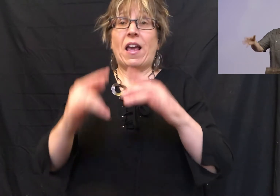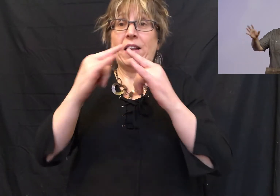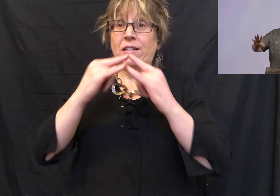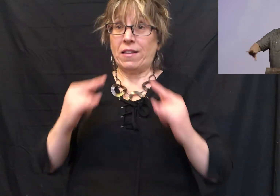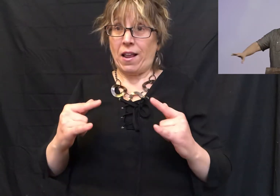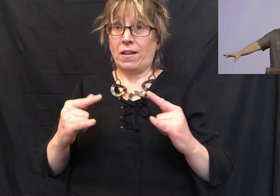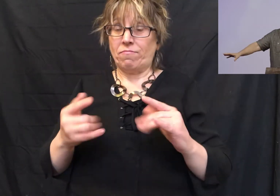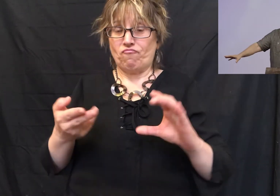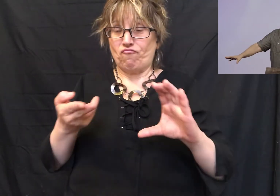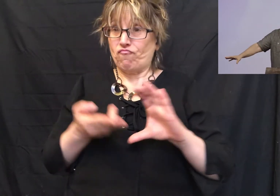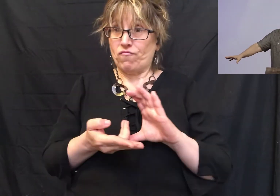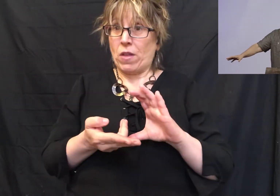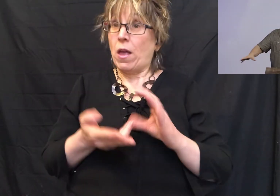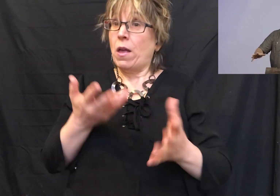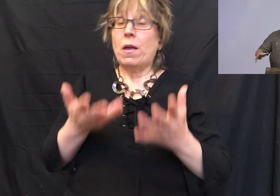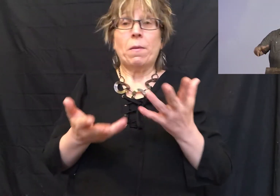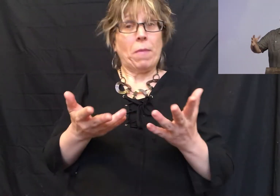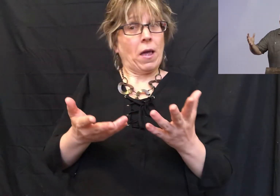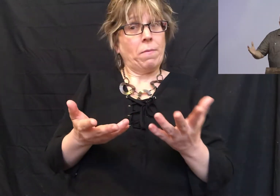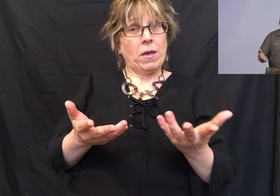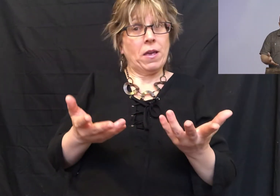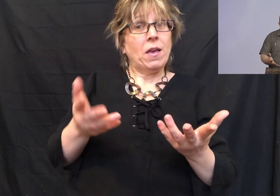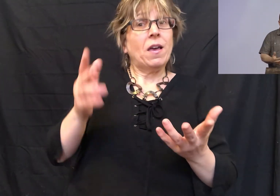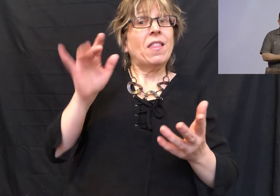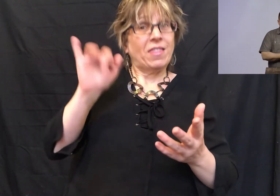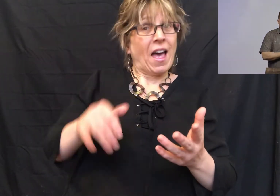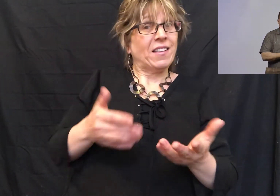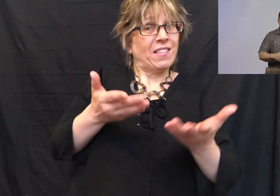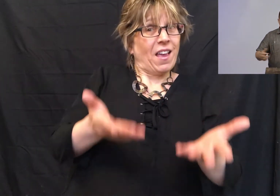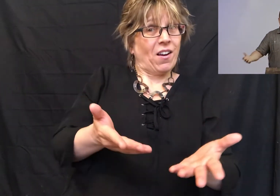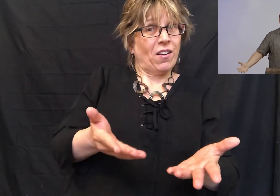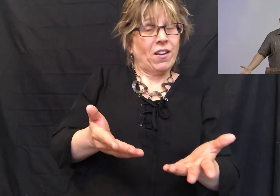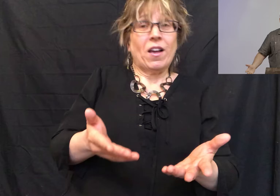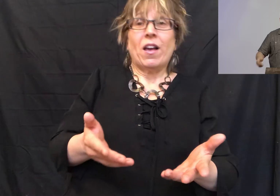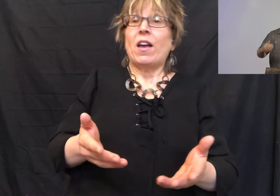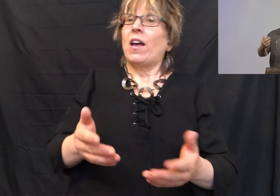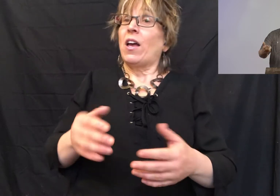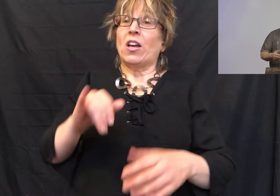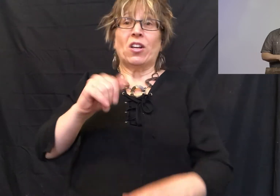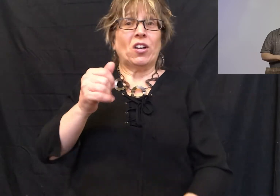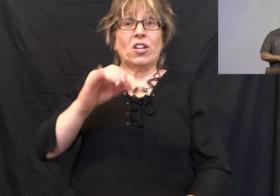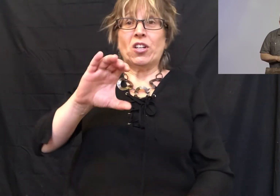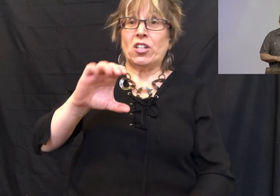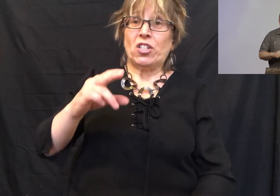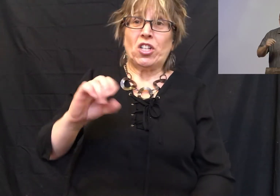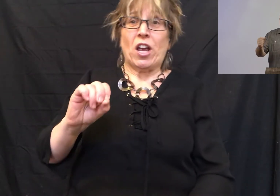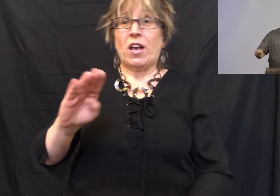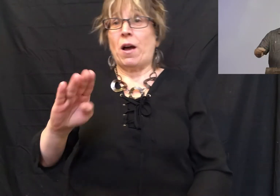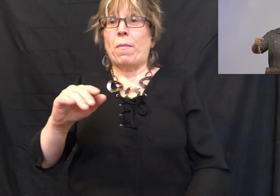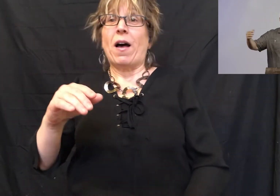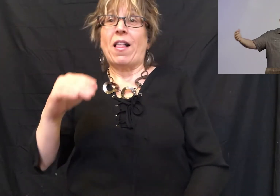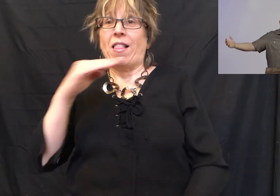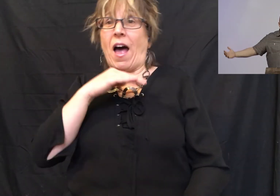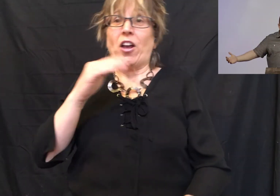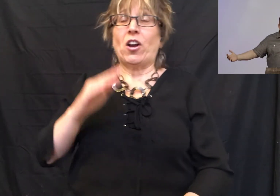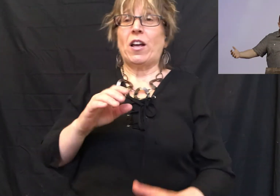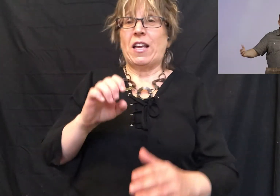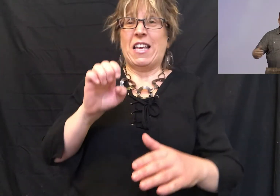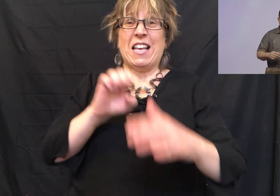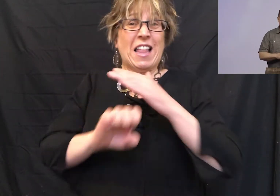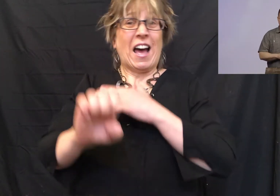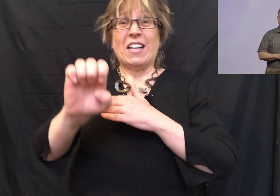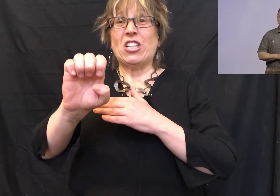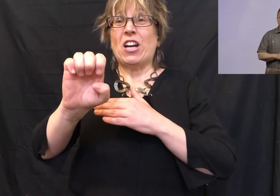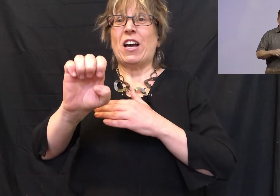Bible, you might want to leave that part out. But no, that's in there. Jonah was a racist. Jacob was a liar. Elijah burned